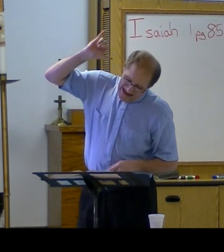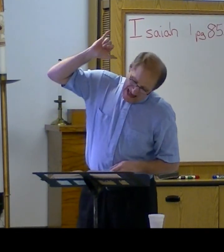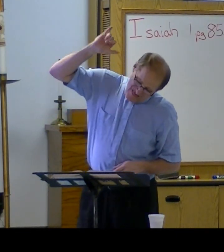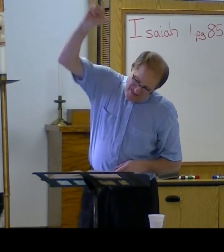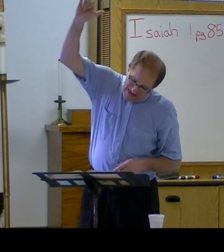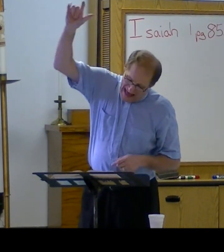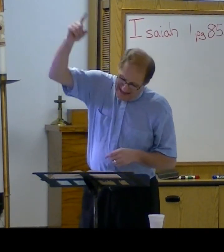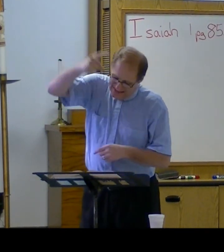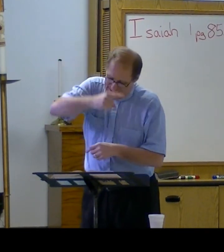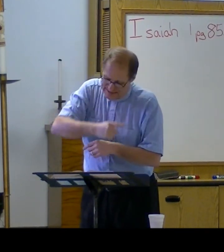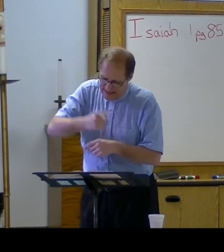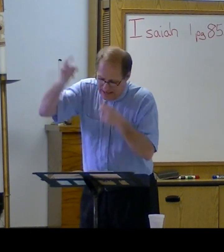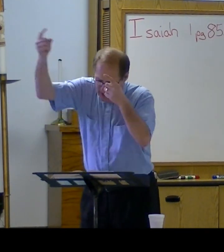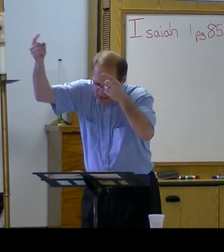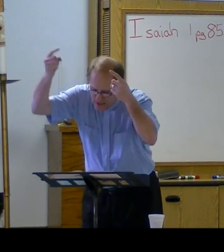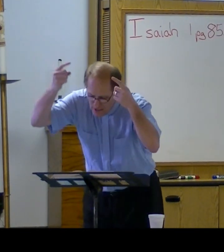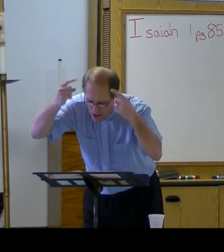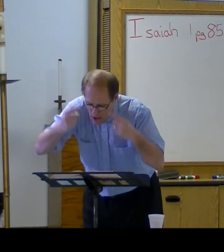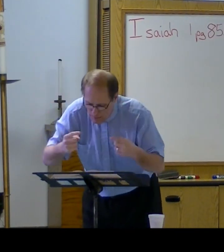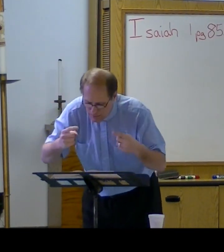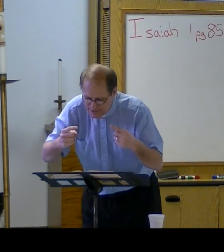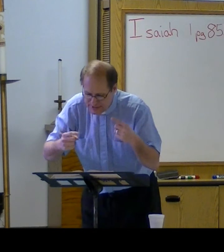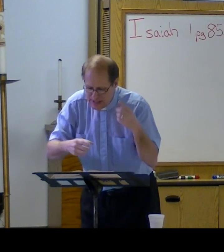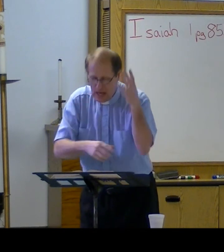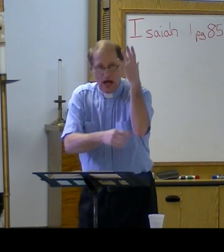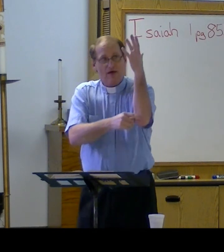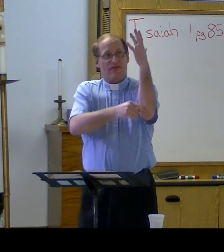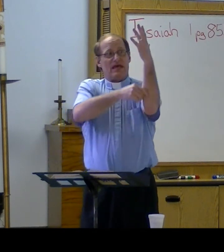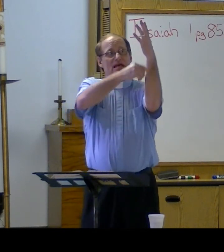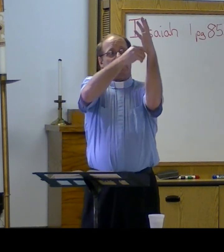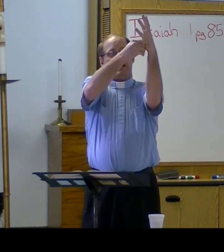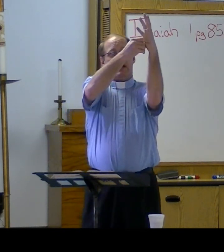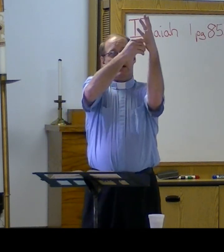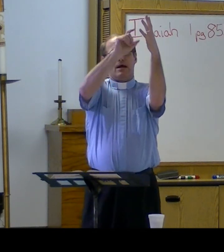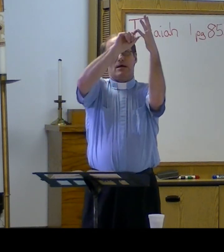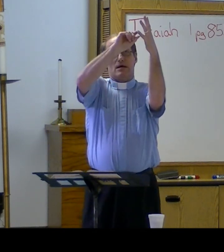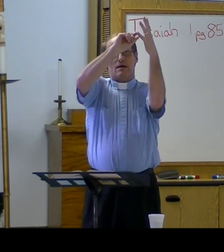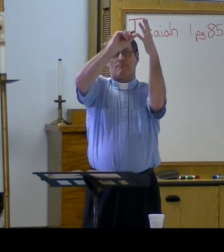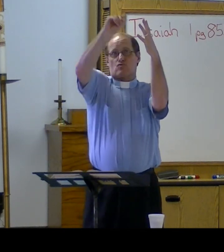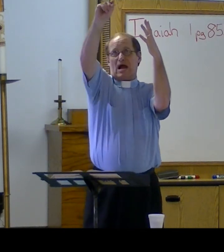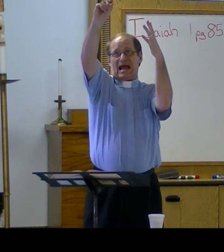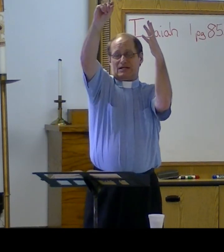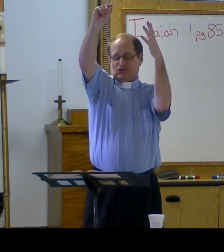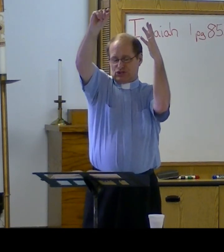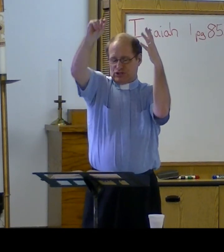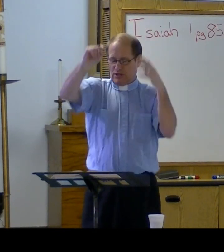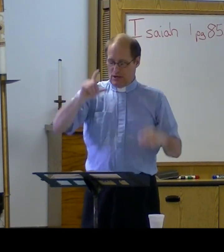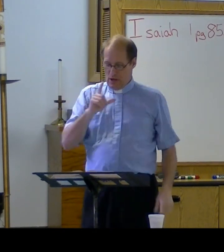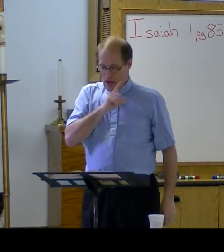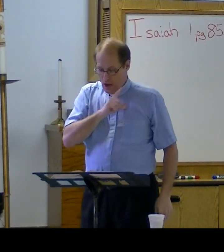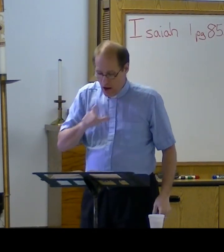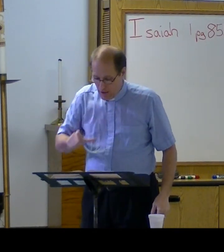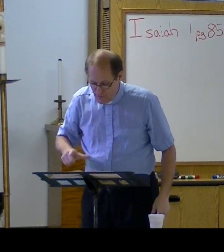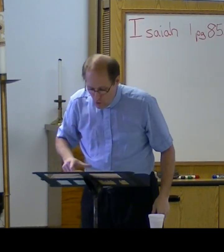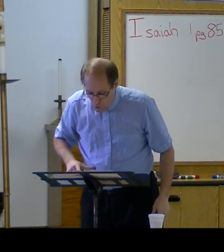When that day comes, the branch of the